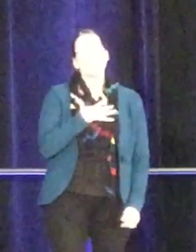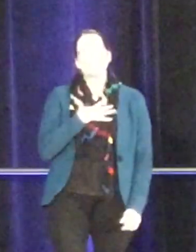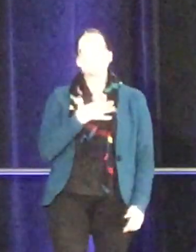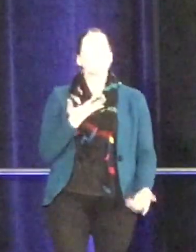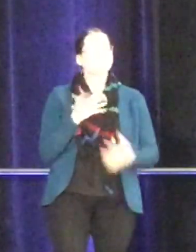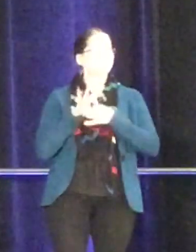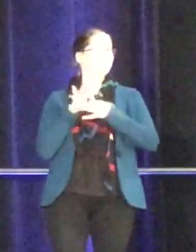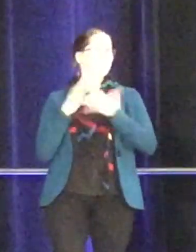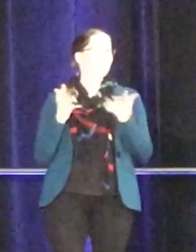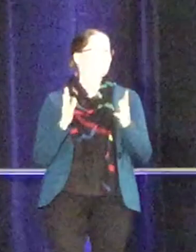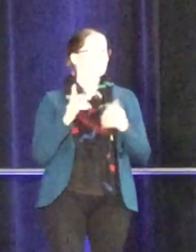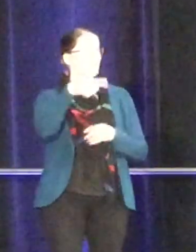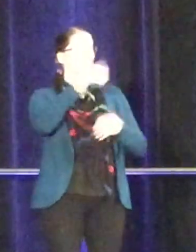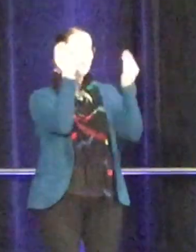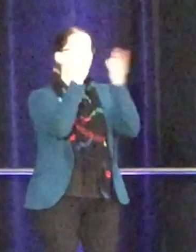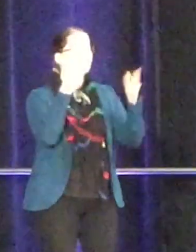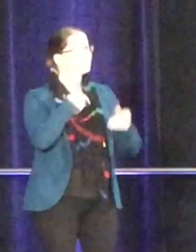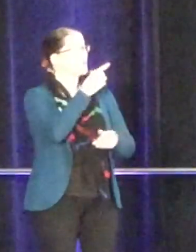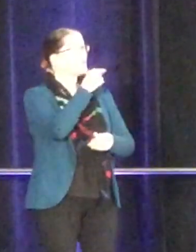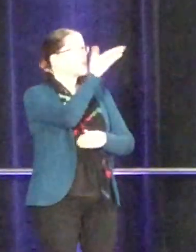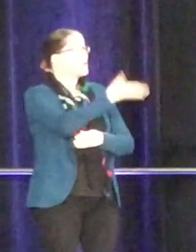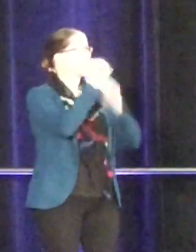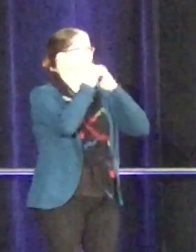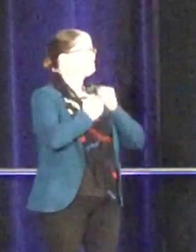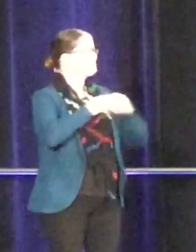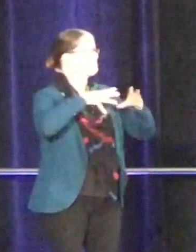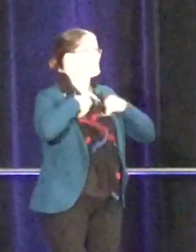Do you ever tell them you love them for who they are?